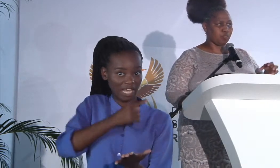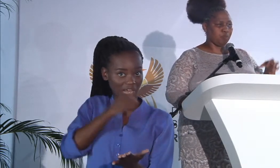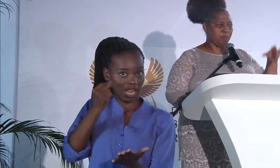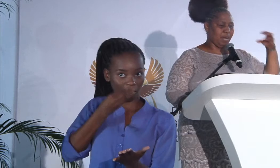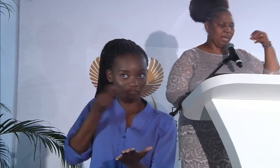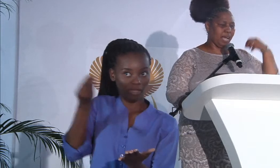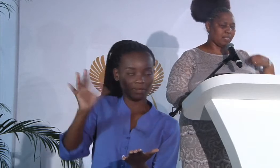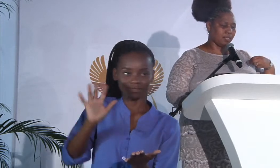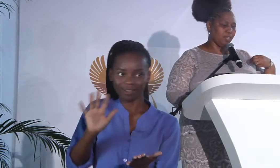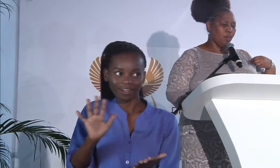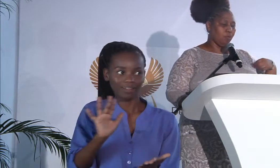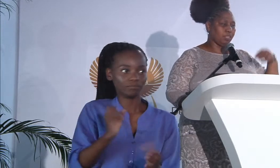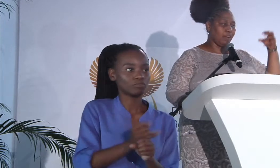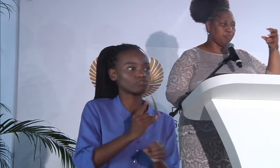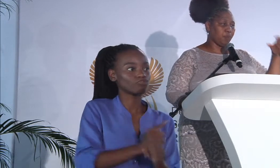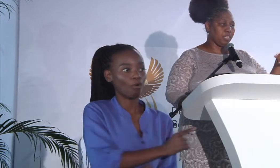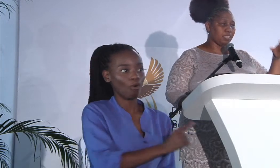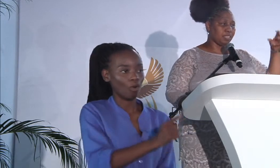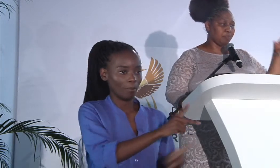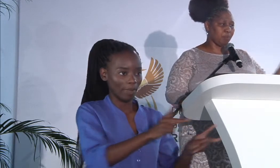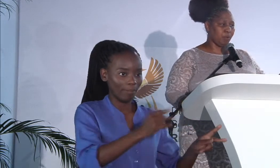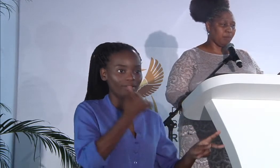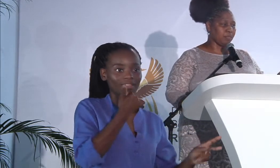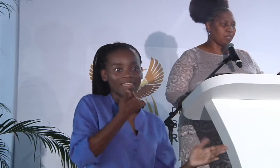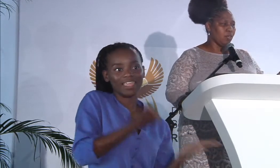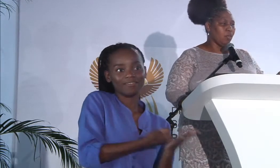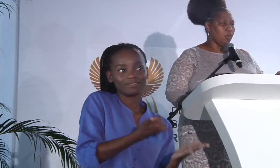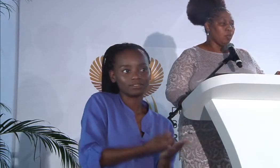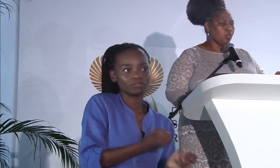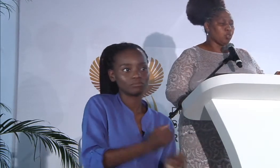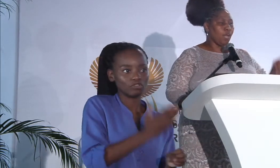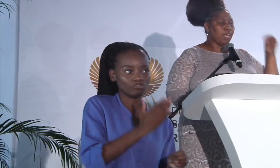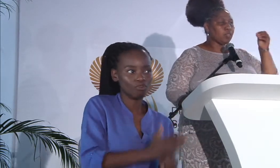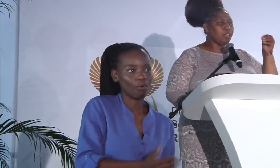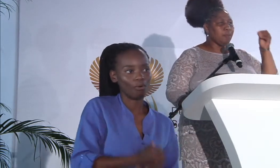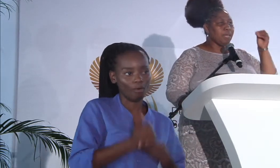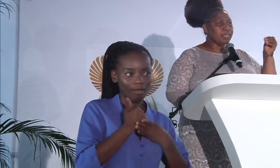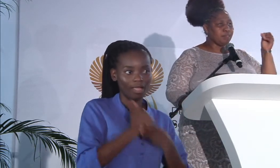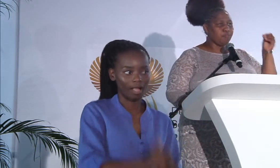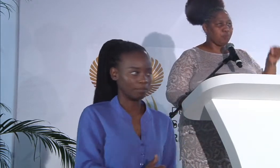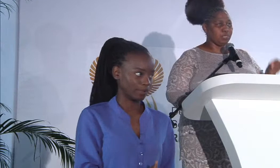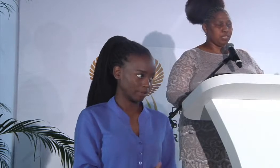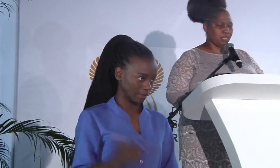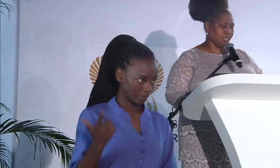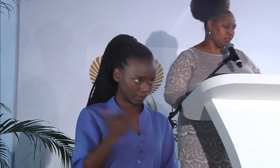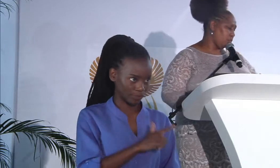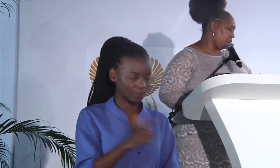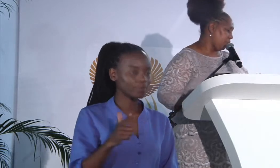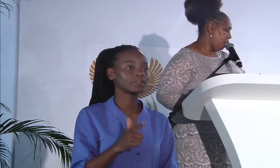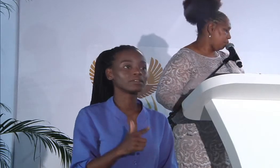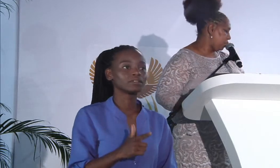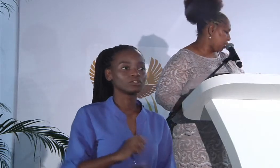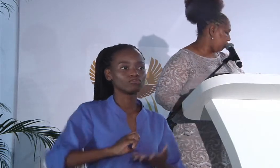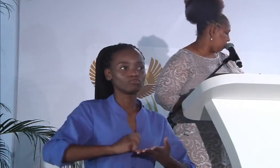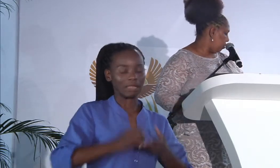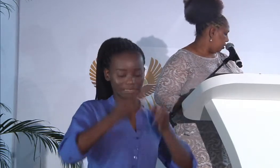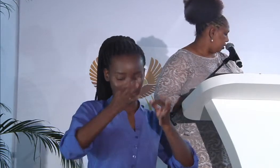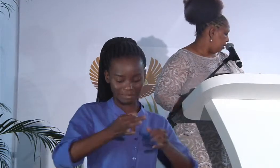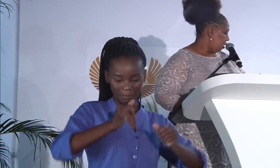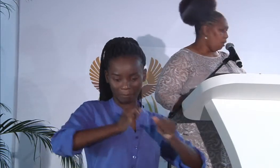to people like us who draft policies and programs to actually make informed decisions. So we really appreciate